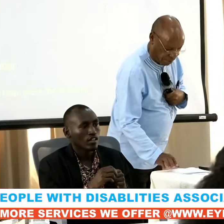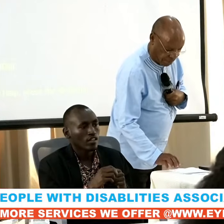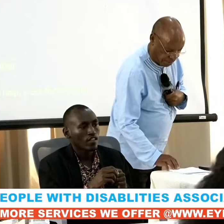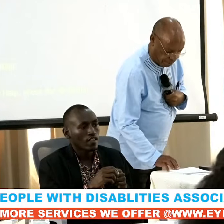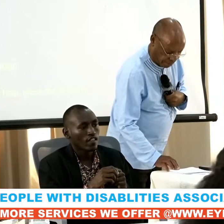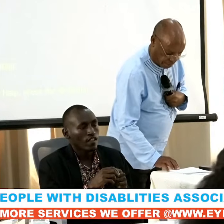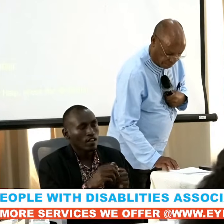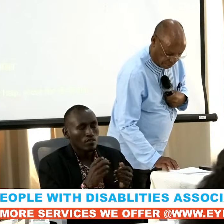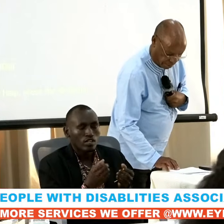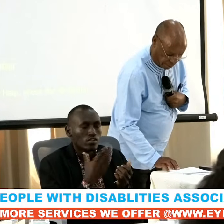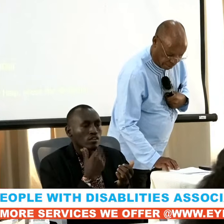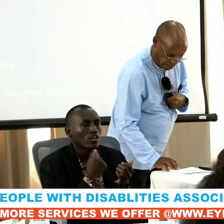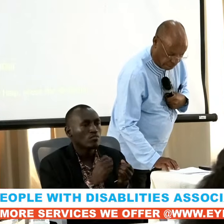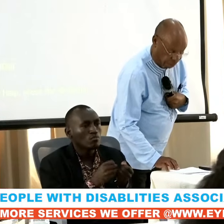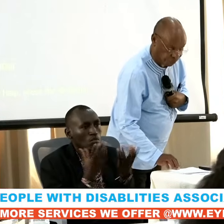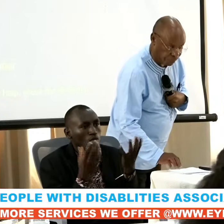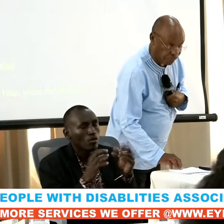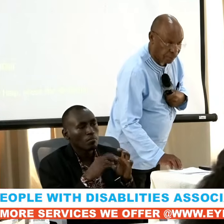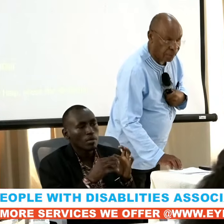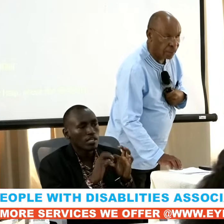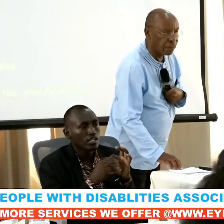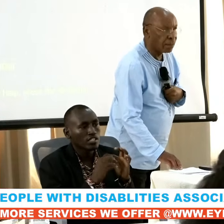such partnerships.